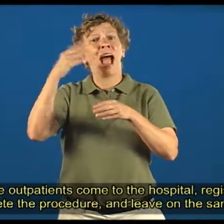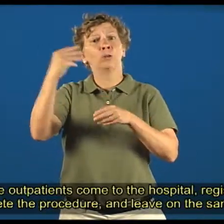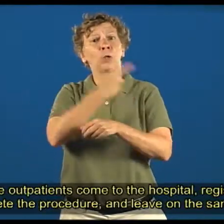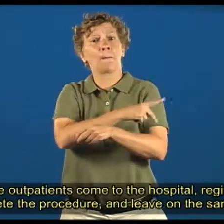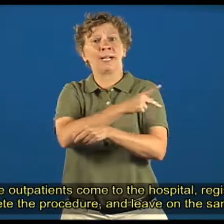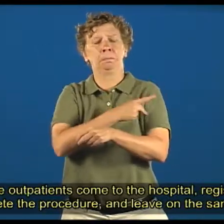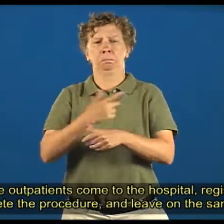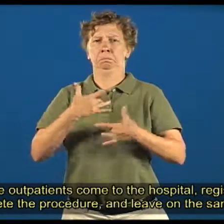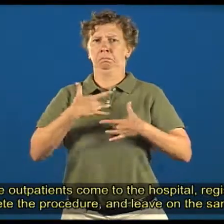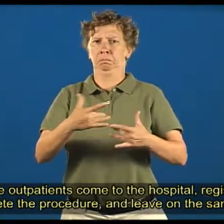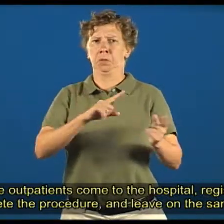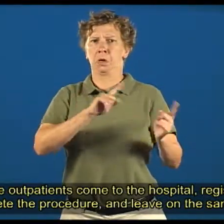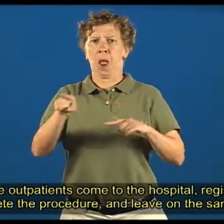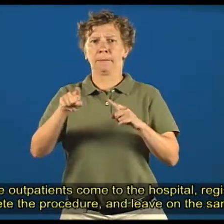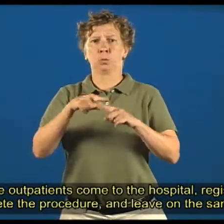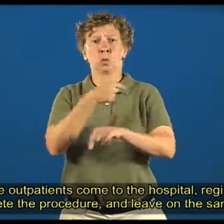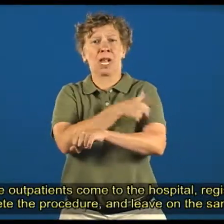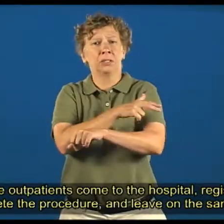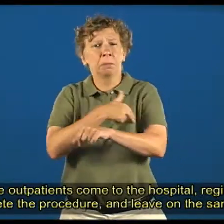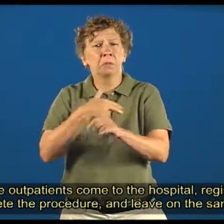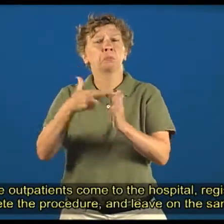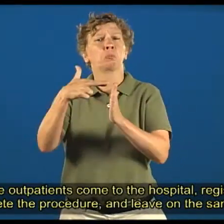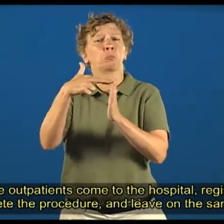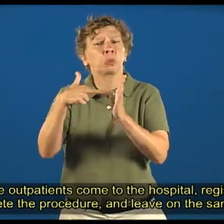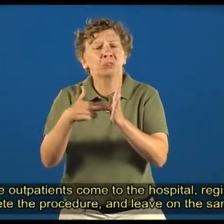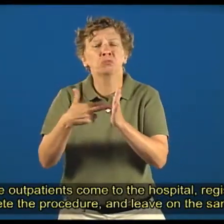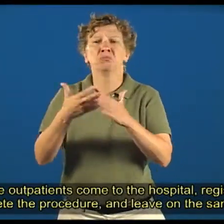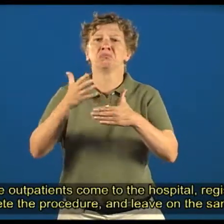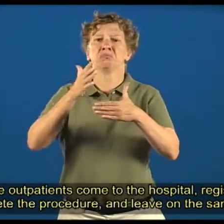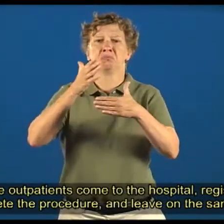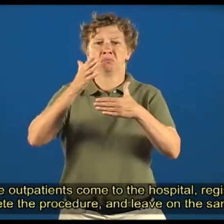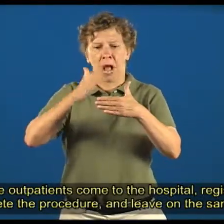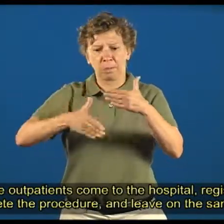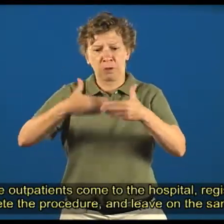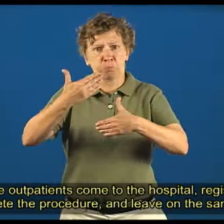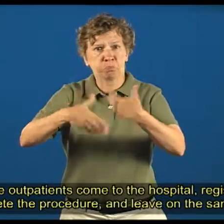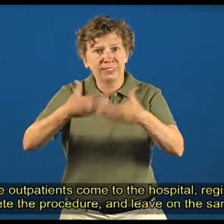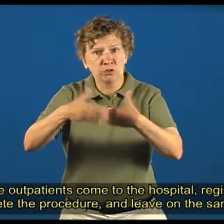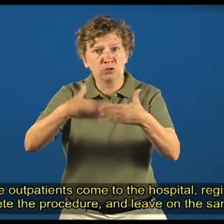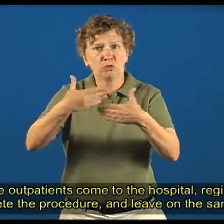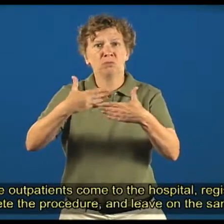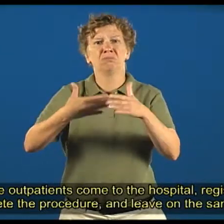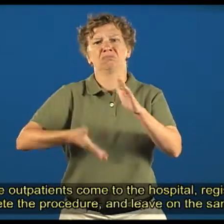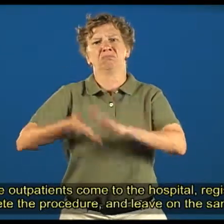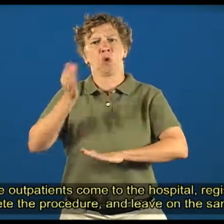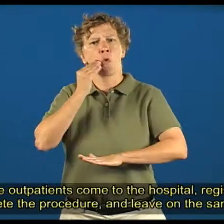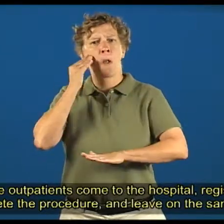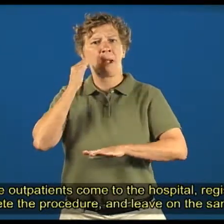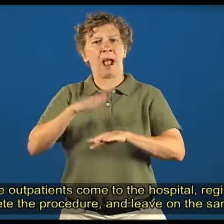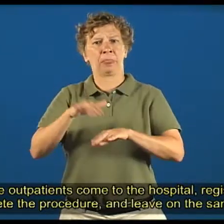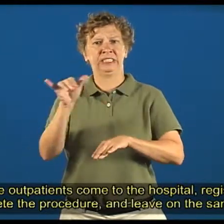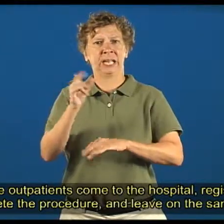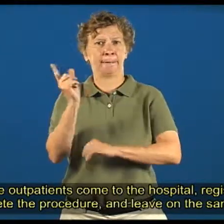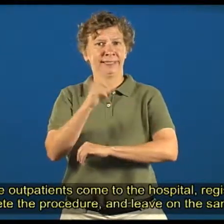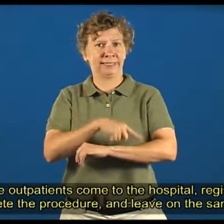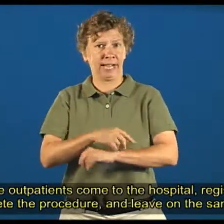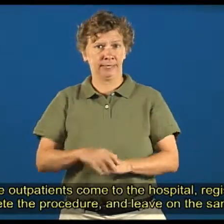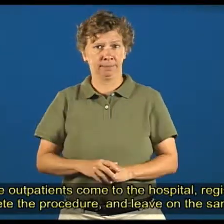The outpatients come to the hospital, register, complete their procedure, and leave on the same day.